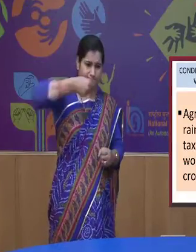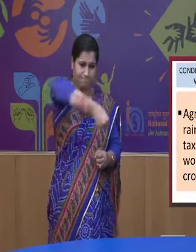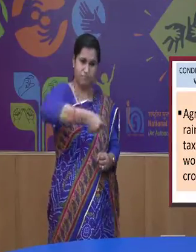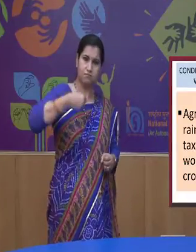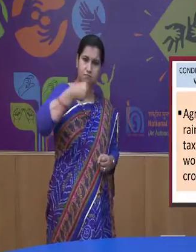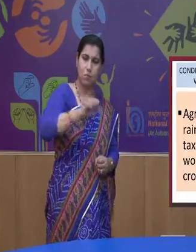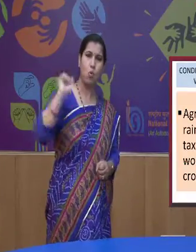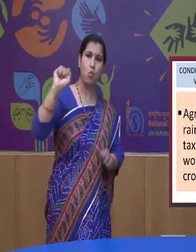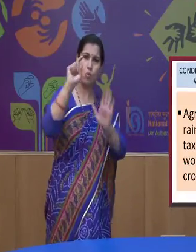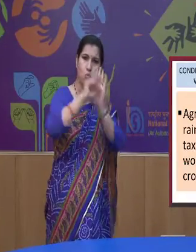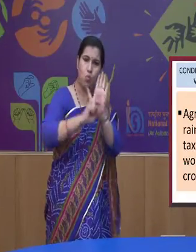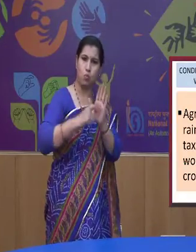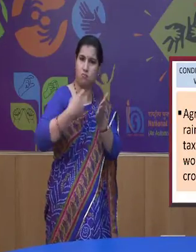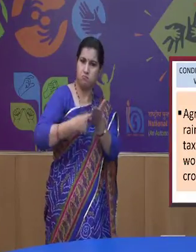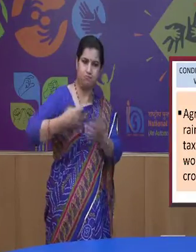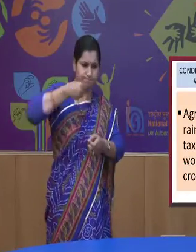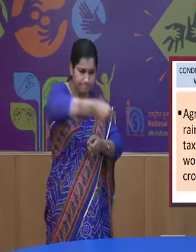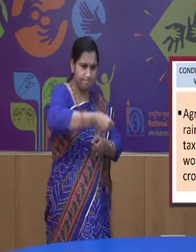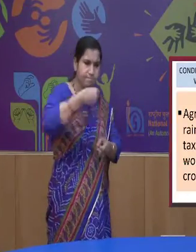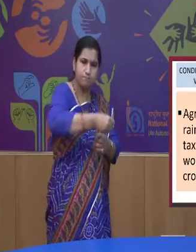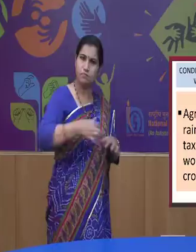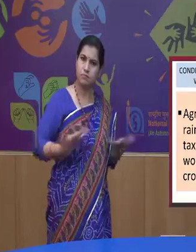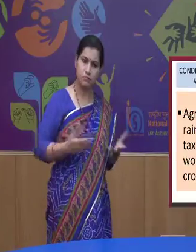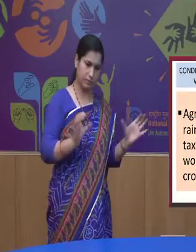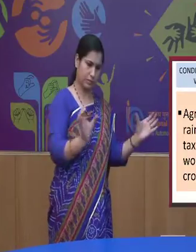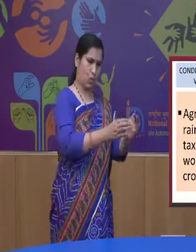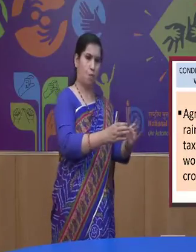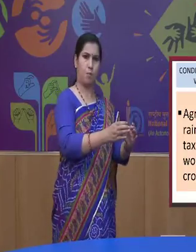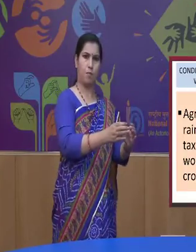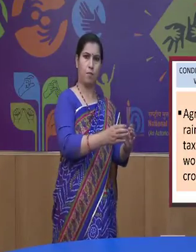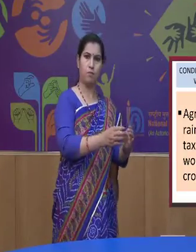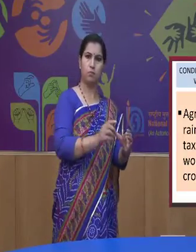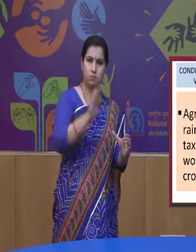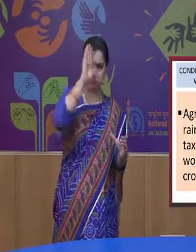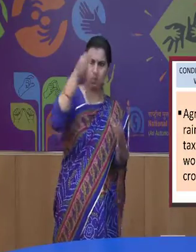policies came together and started opposing the rulers openly.